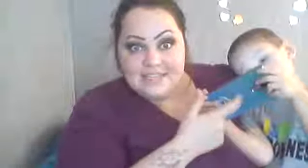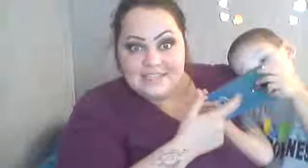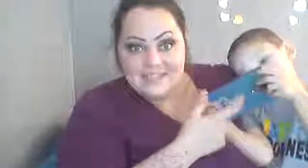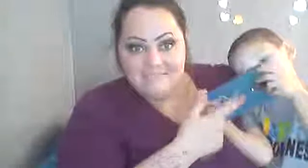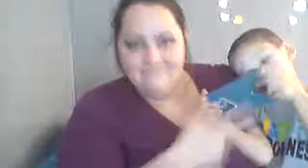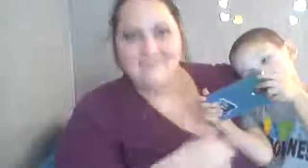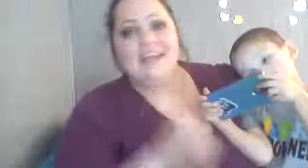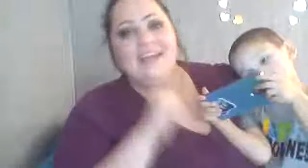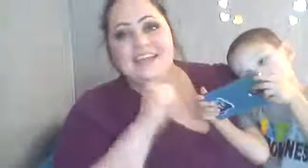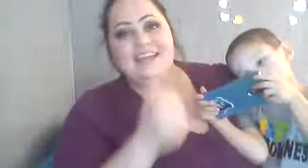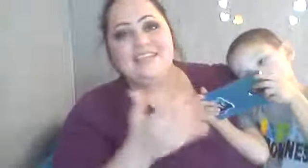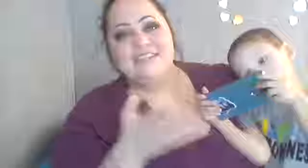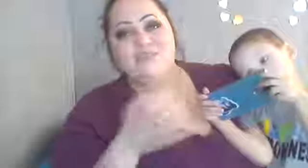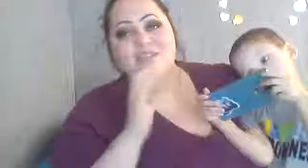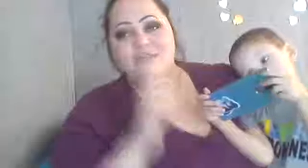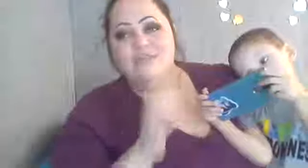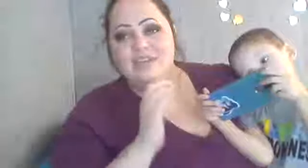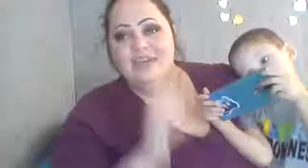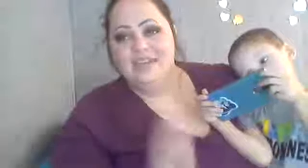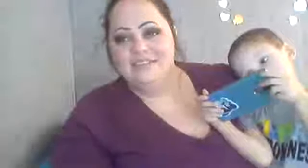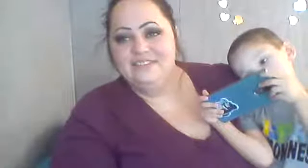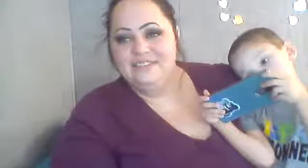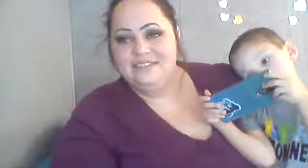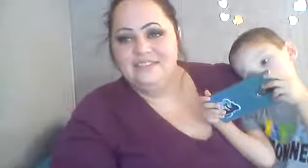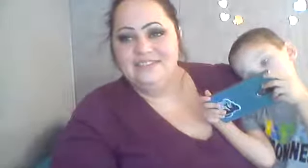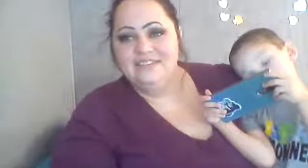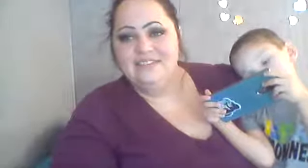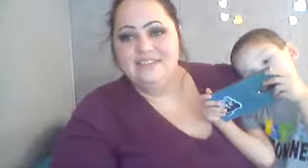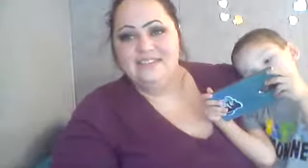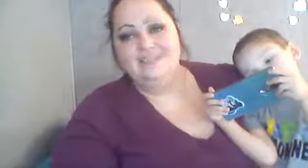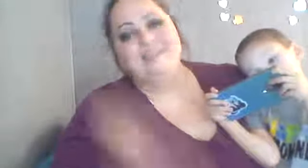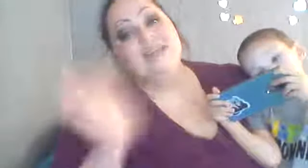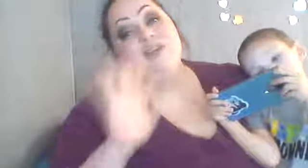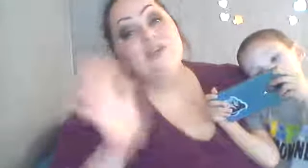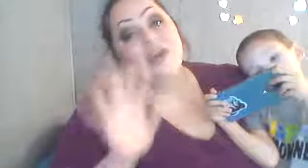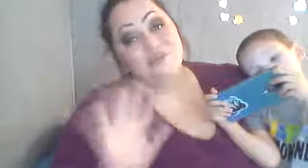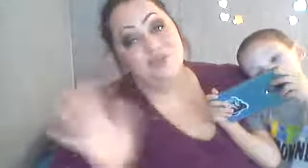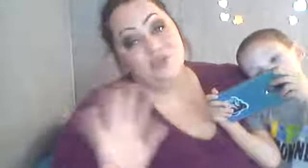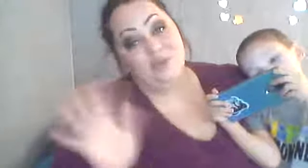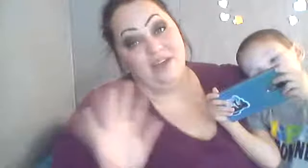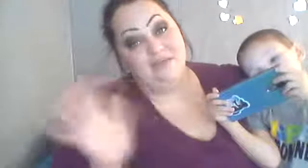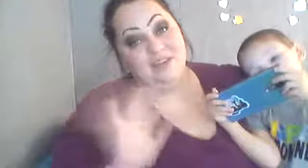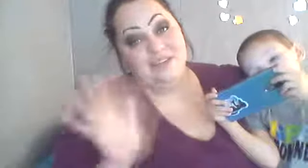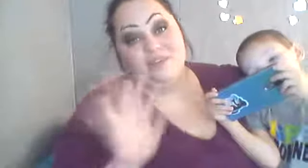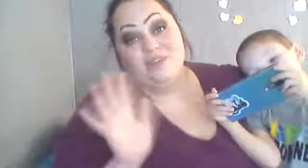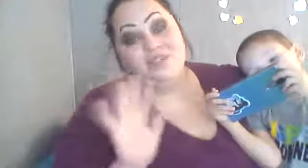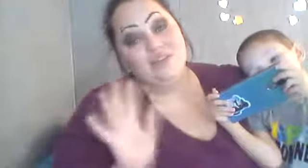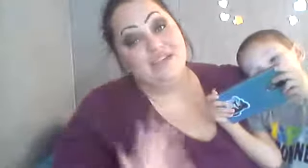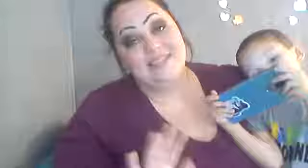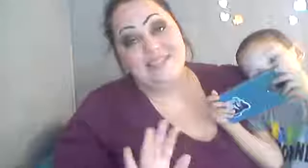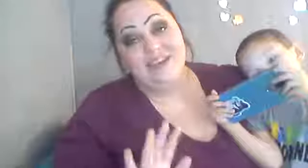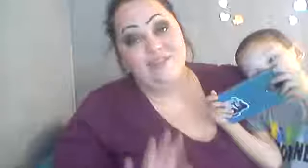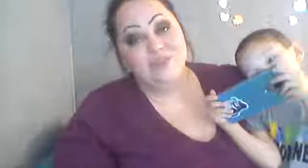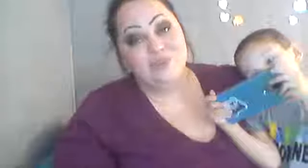this, he doesn't want to communicate. Thank you guys for showing up, because I know this is your guys' day off of school